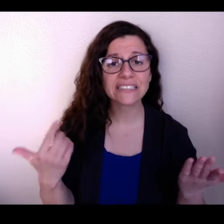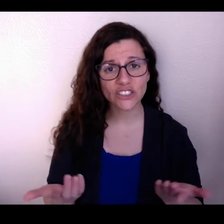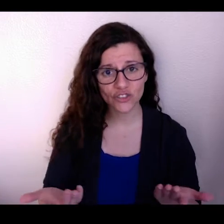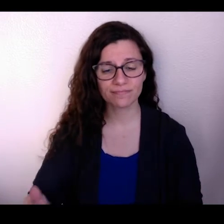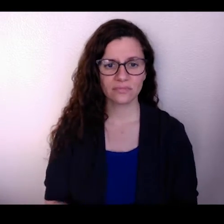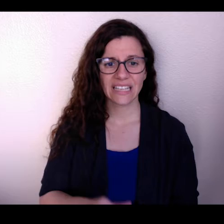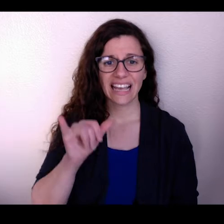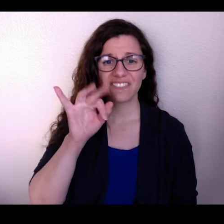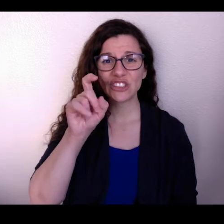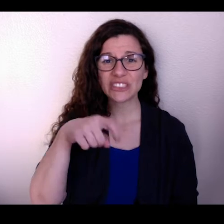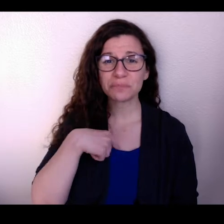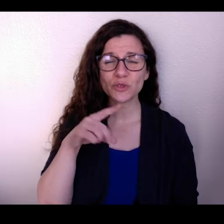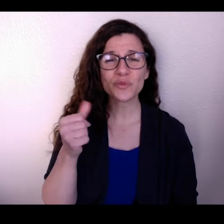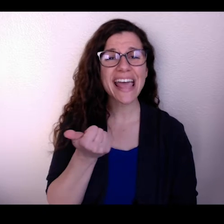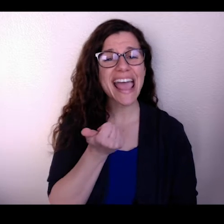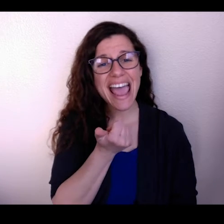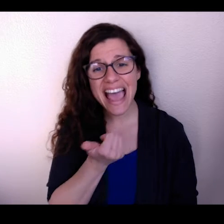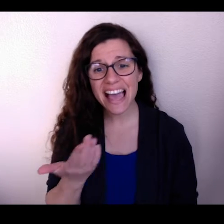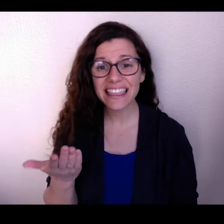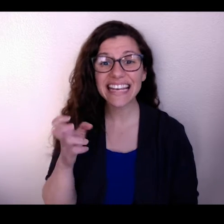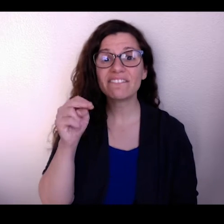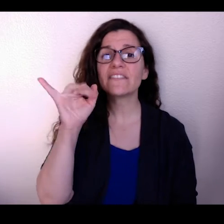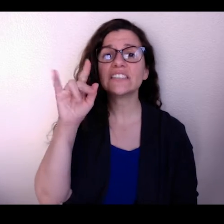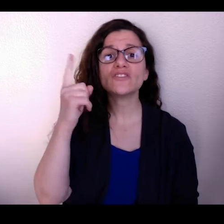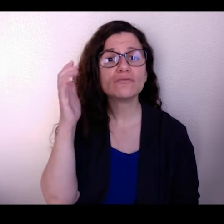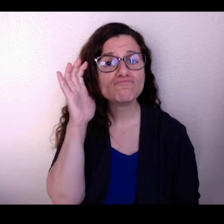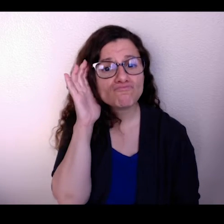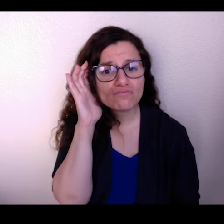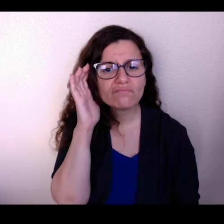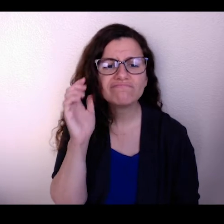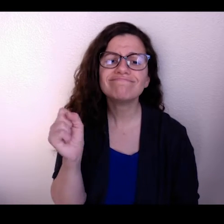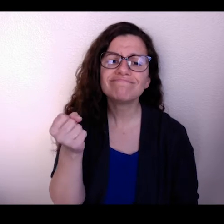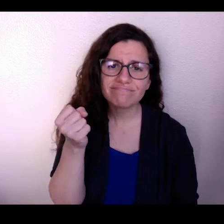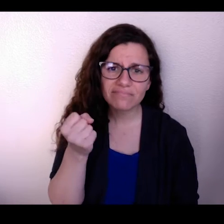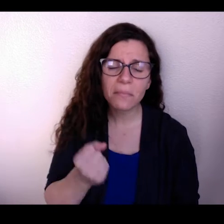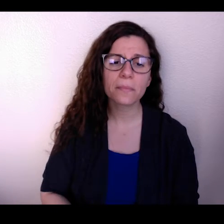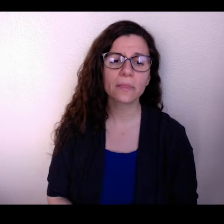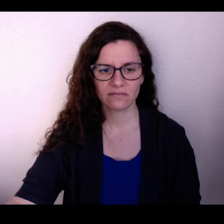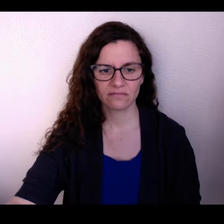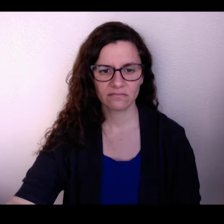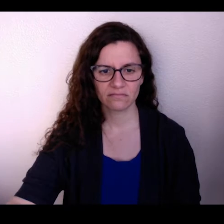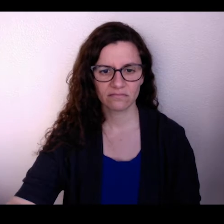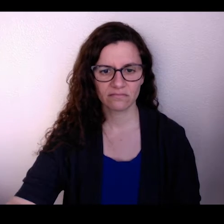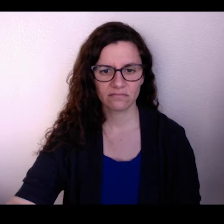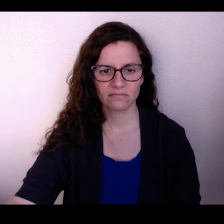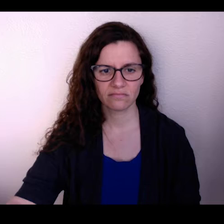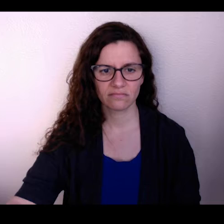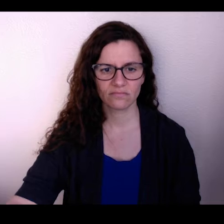Well, again, I'm here if you need me to do anything. Even if it's just listen.